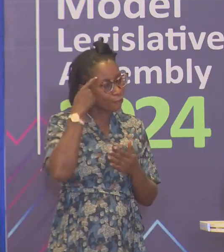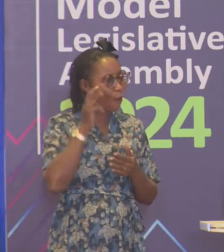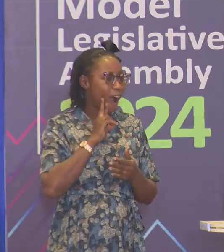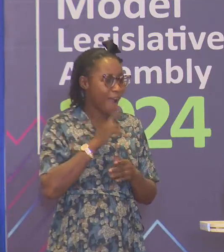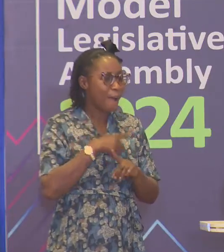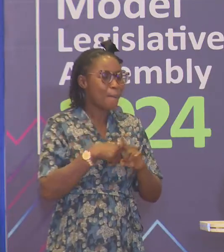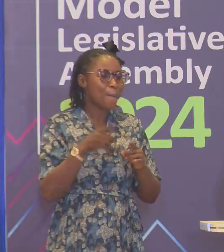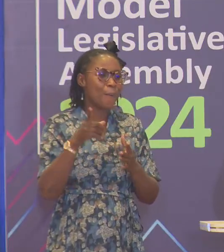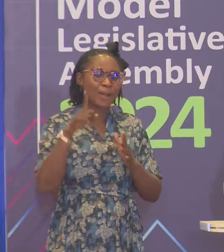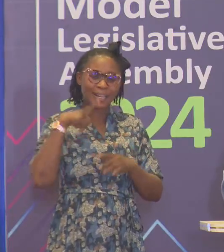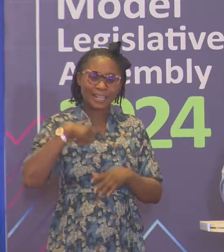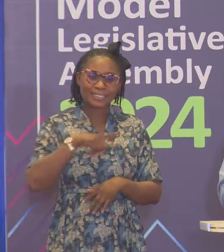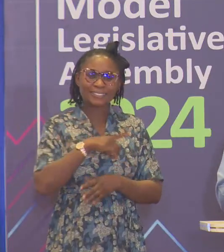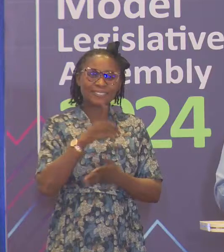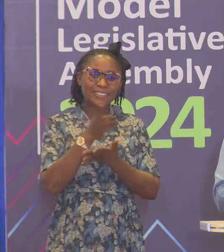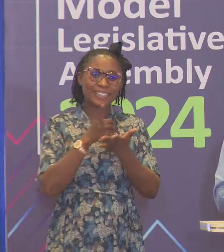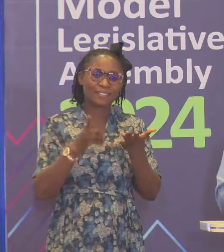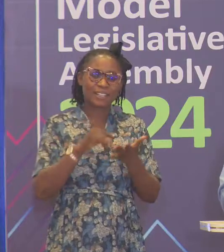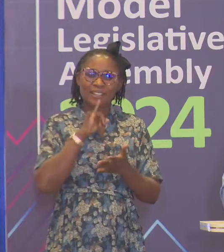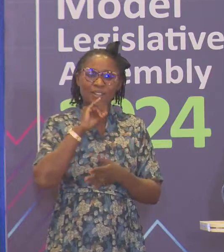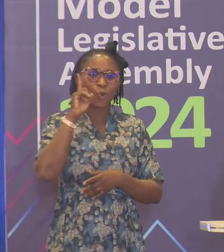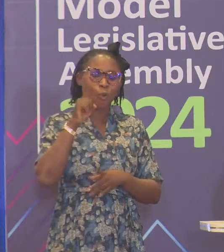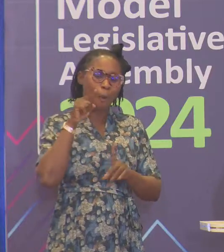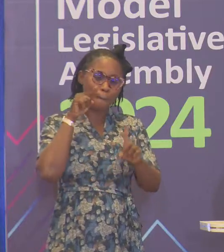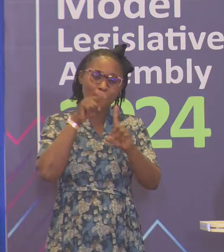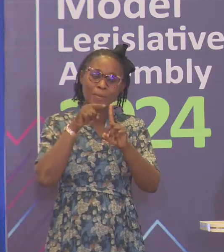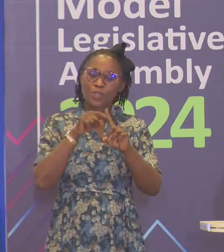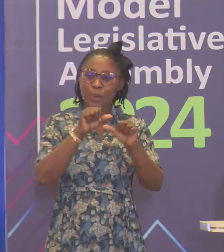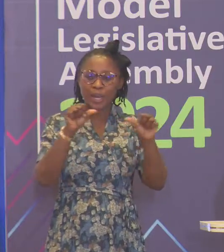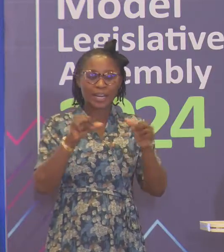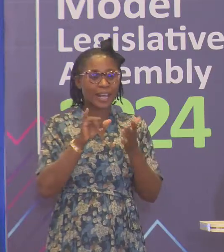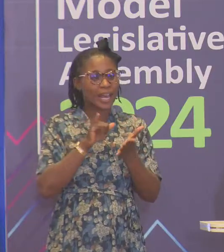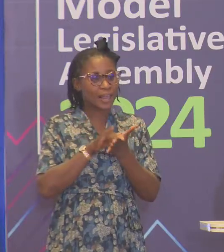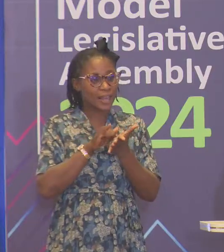legislative drafting is one major area that